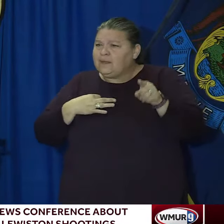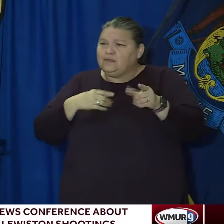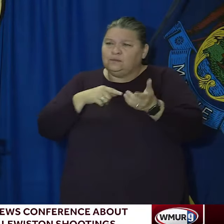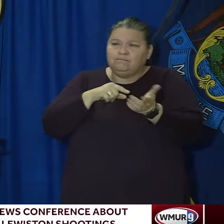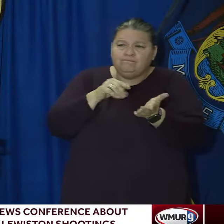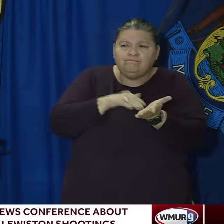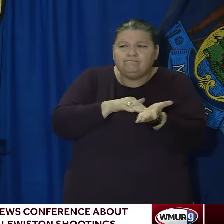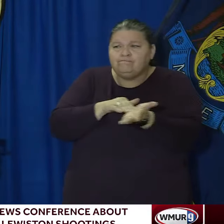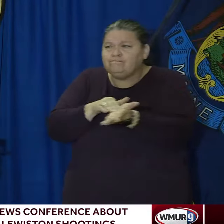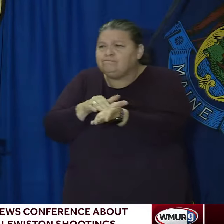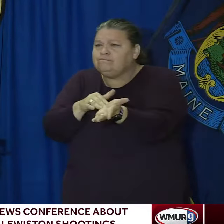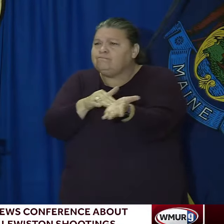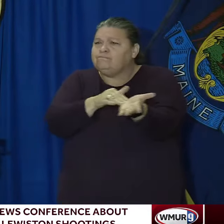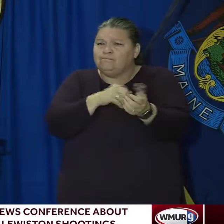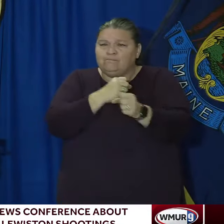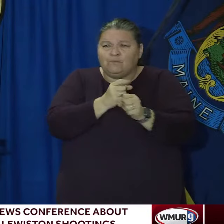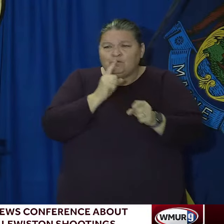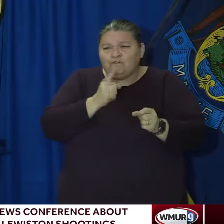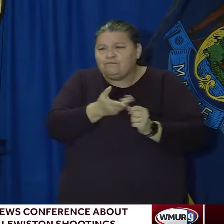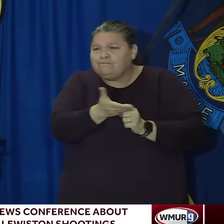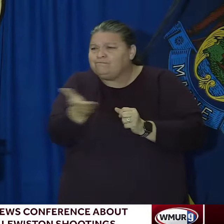lot.